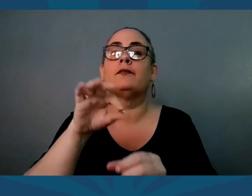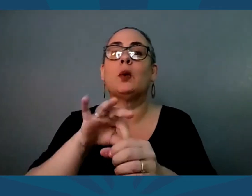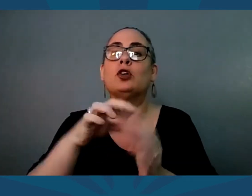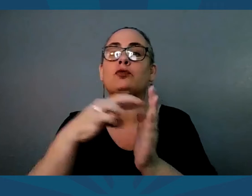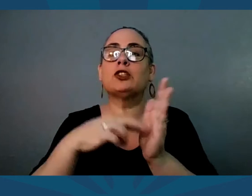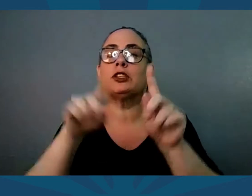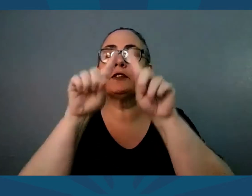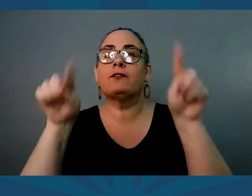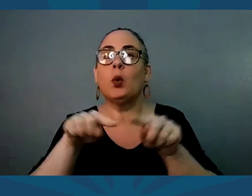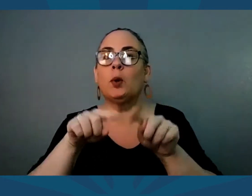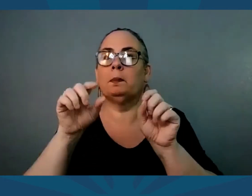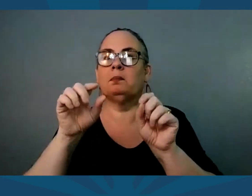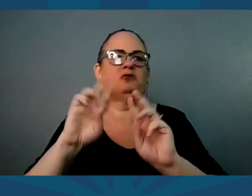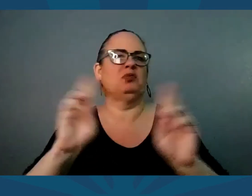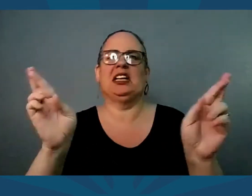Paper form.